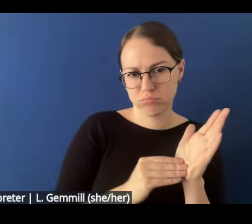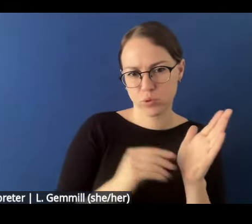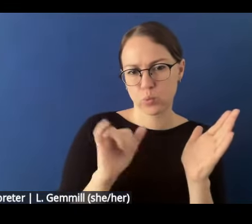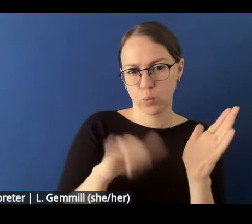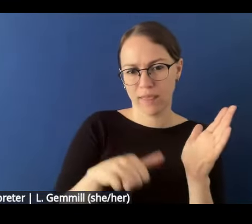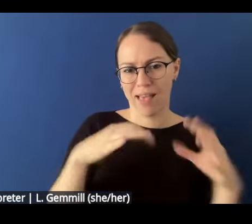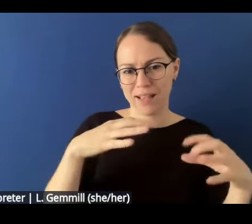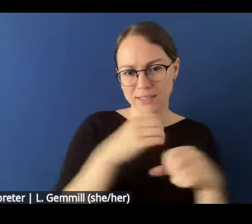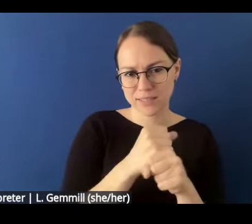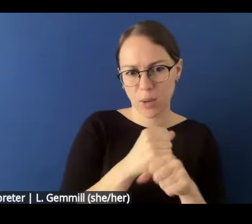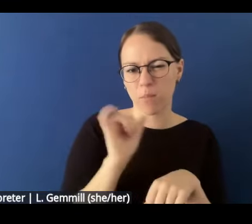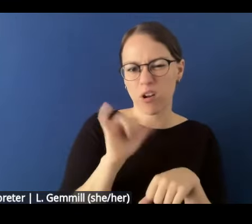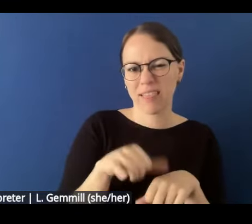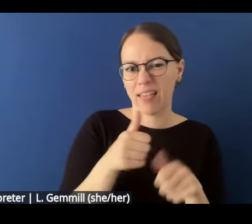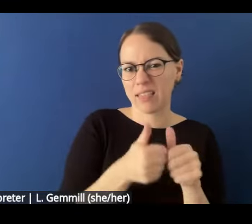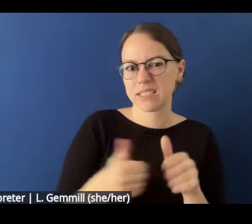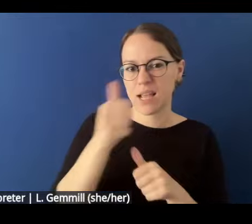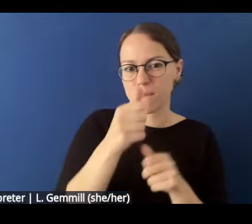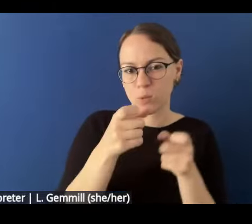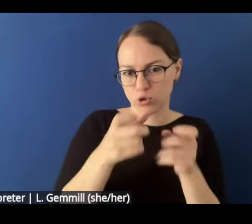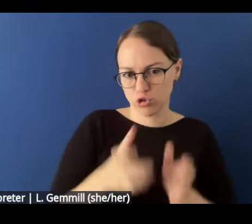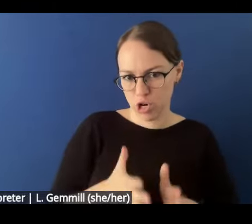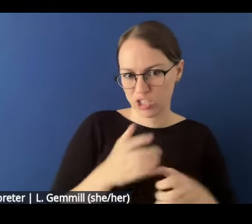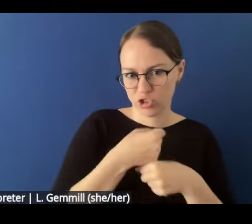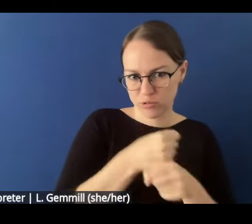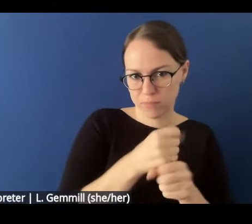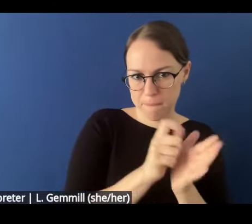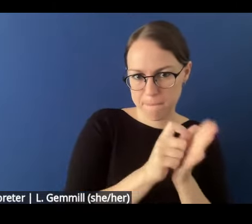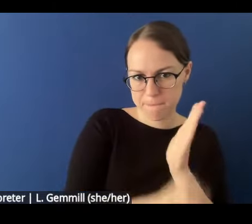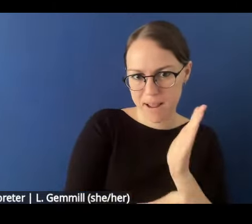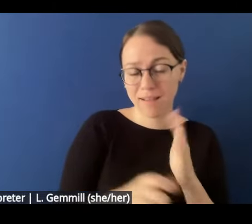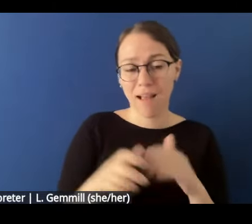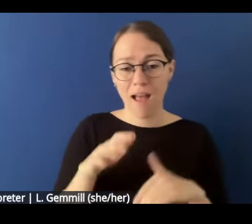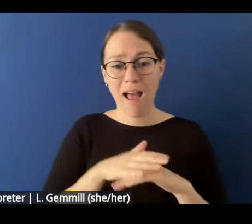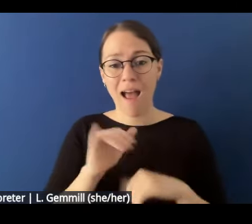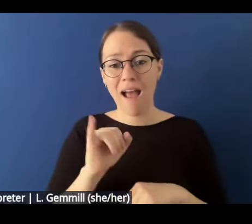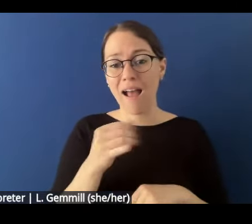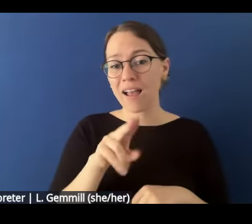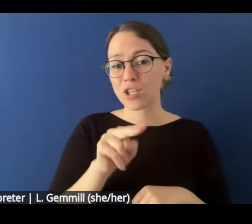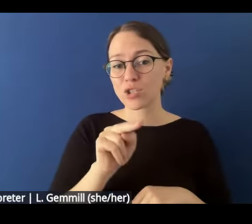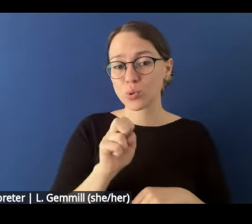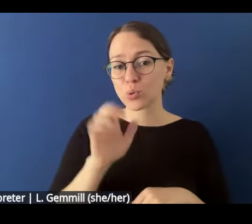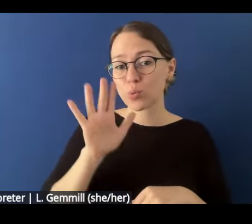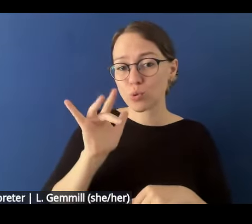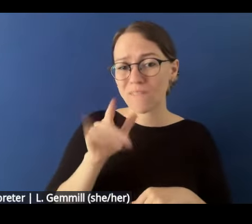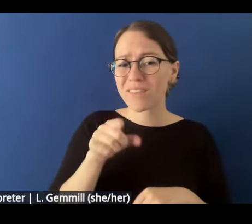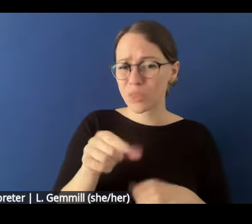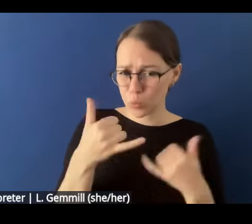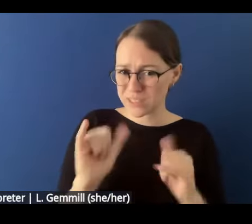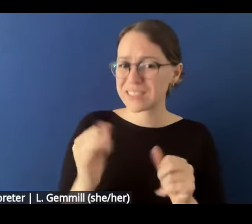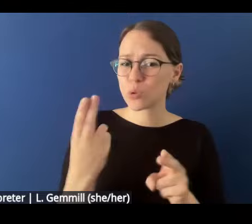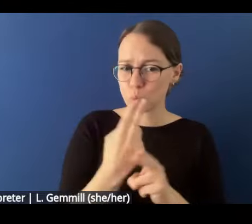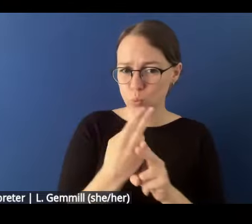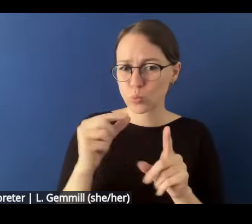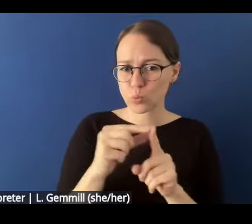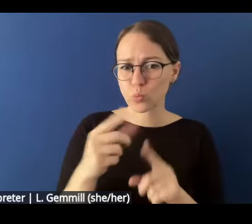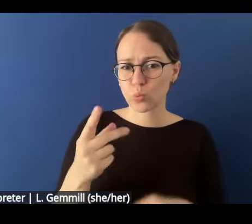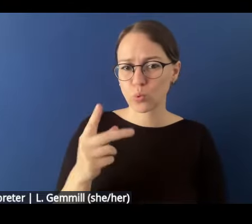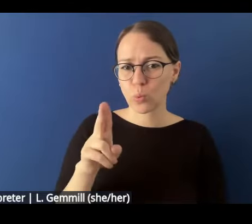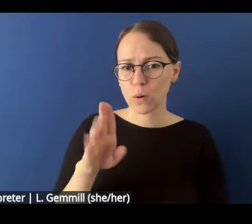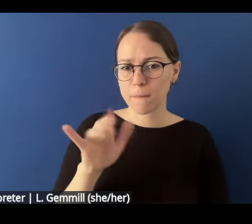June 25th, you included the word public, although it had been I don't included. think on June 25th, there was anything